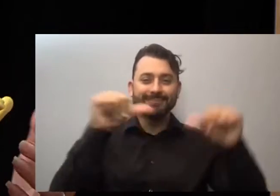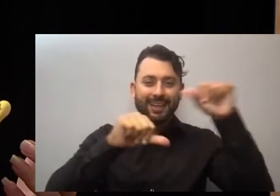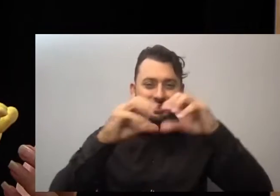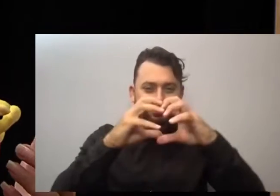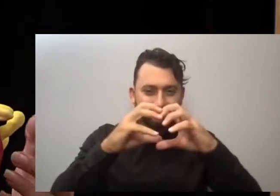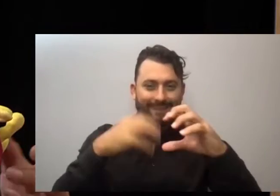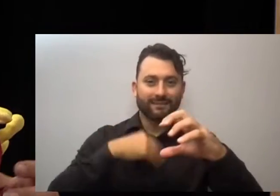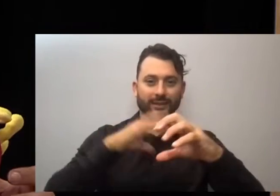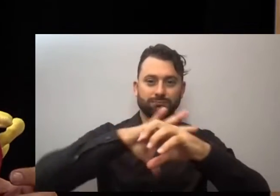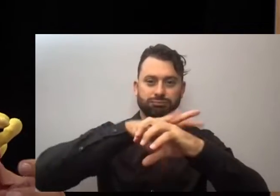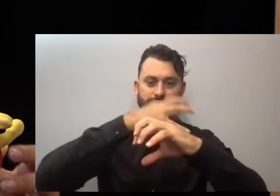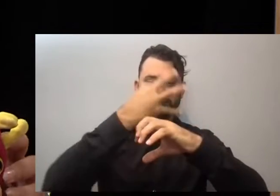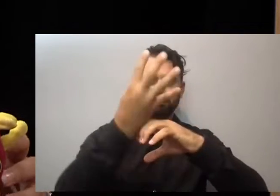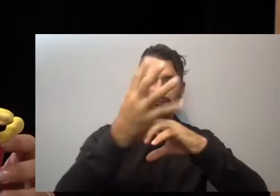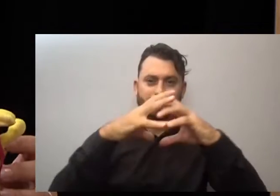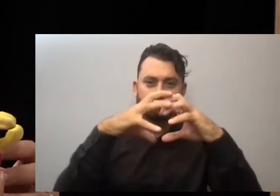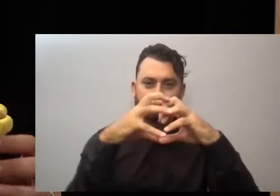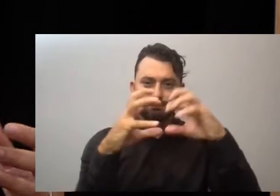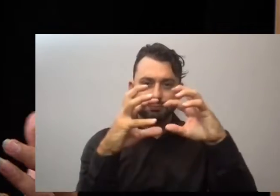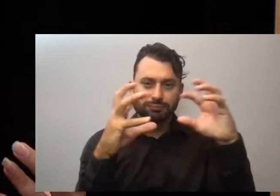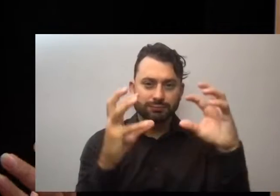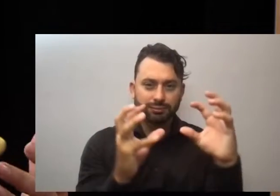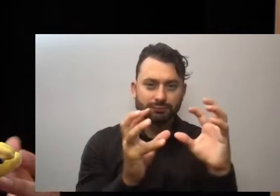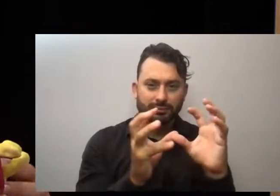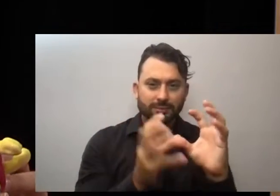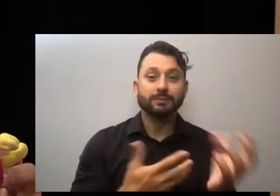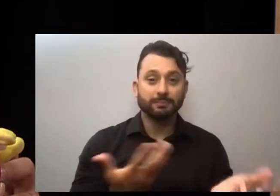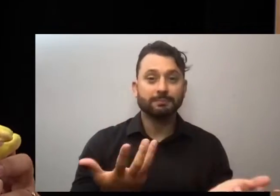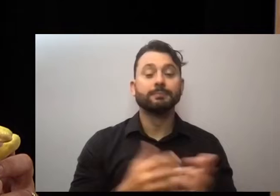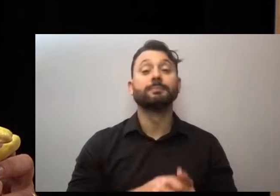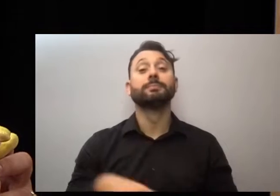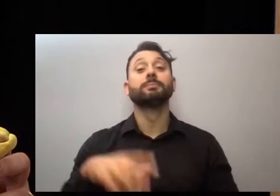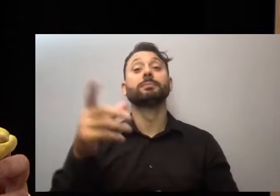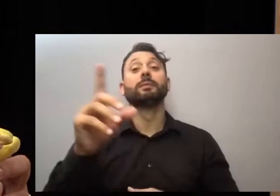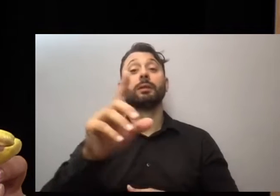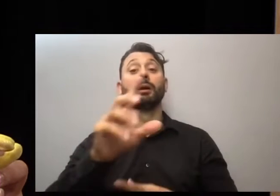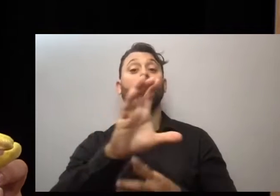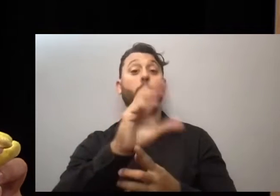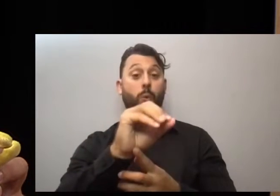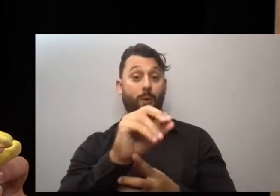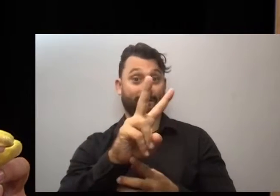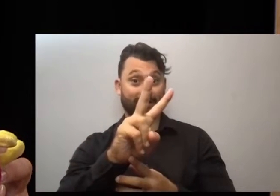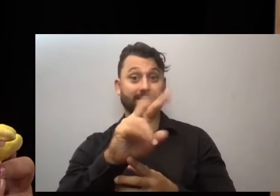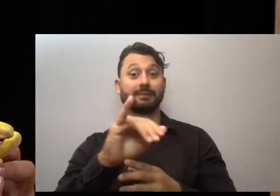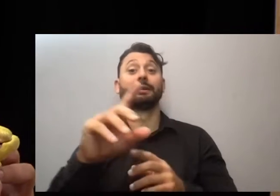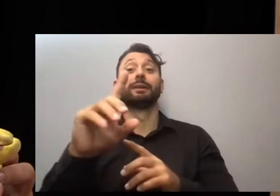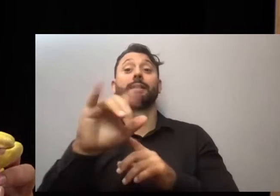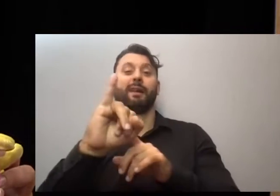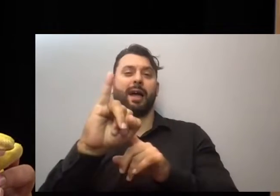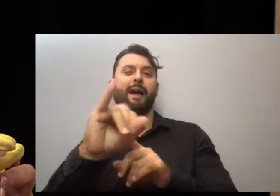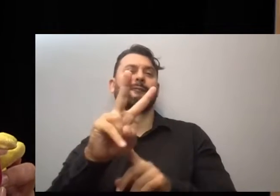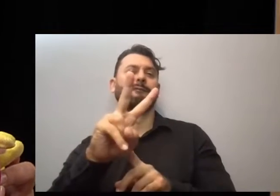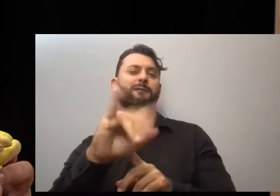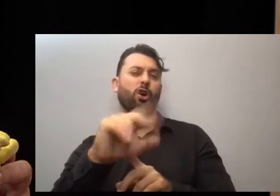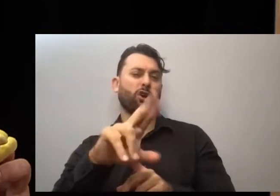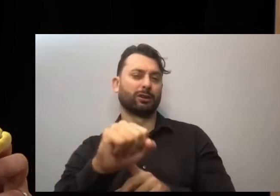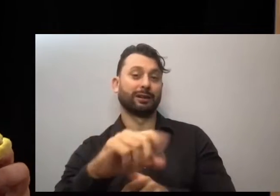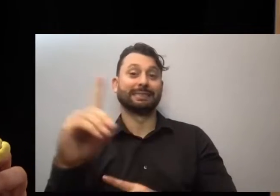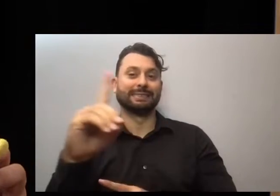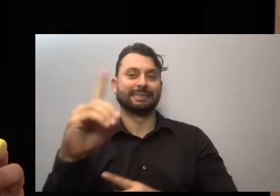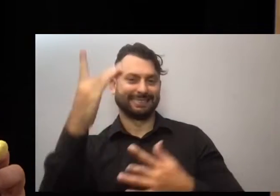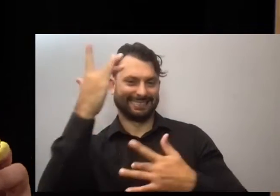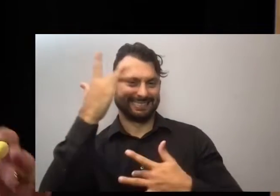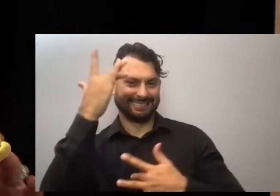is disease. But the thing that tends to confuse people a little bit about COVID-19 is